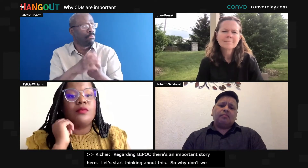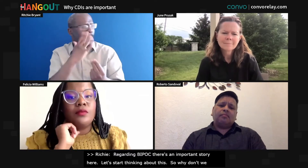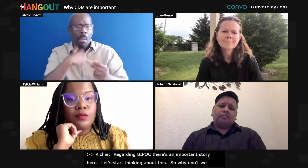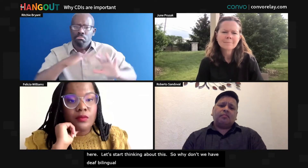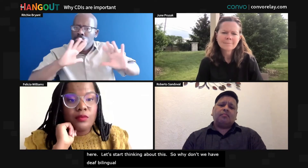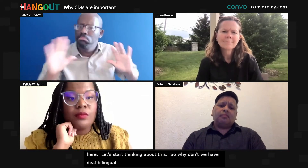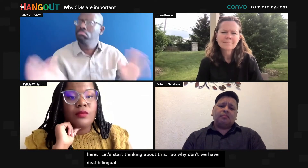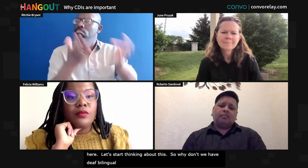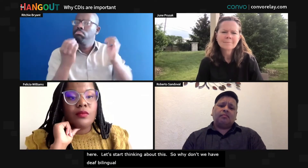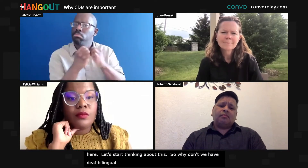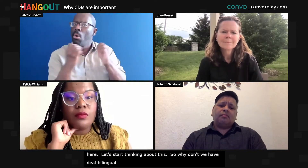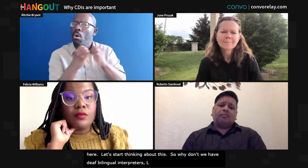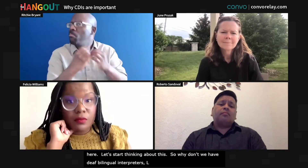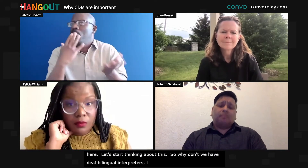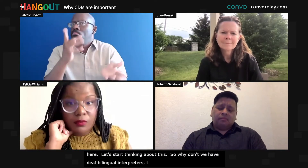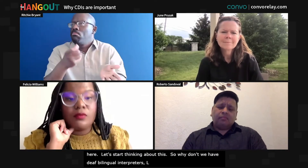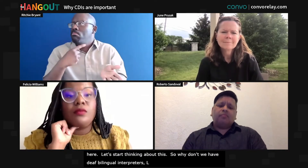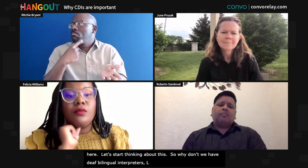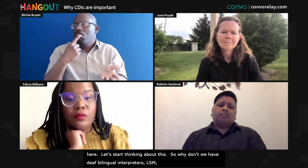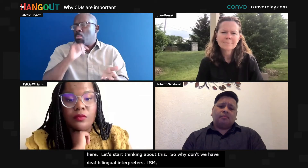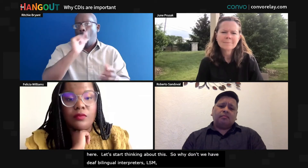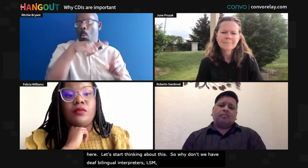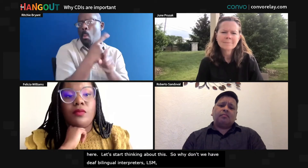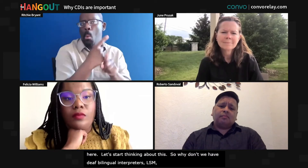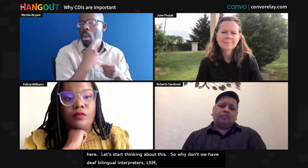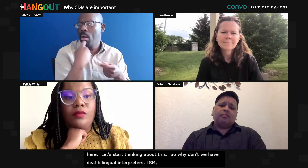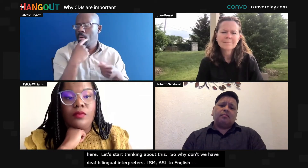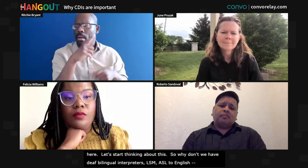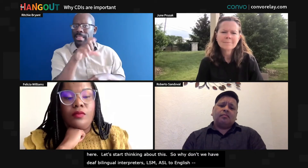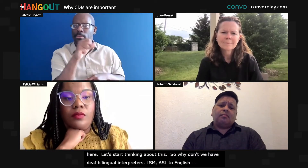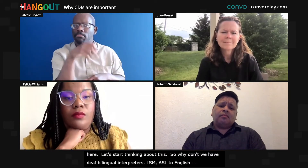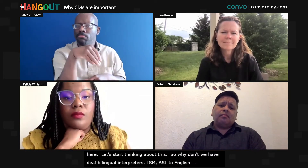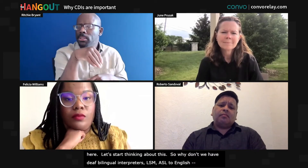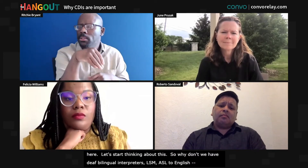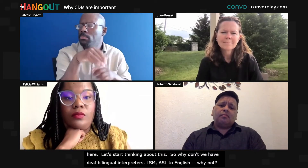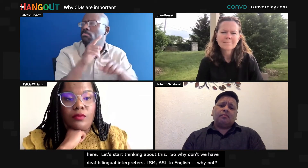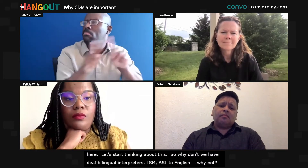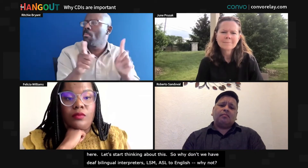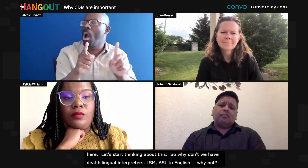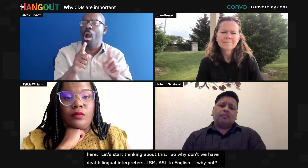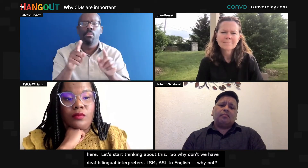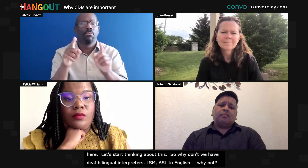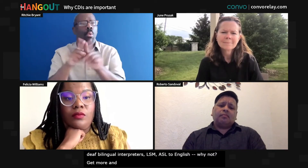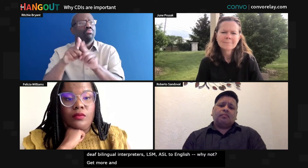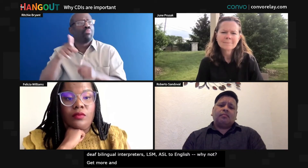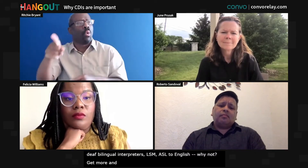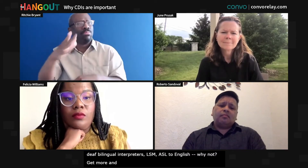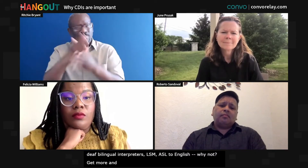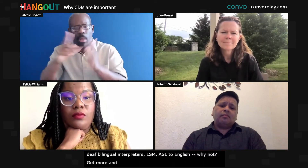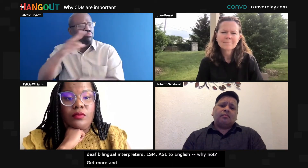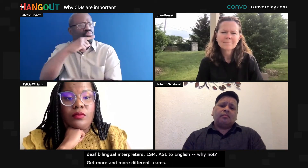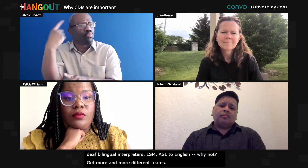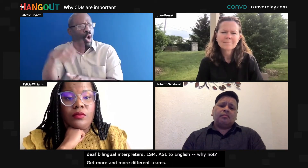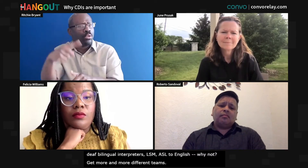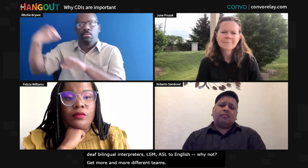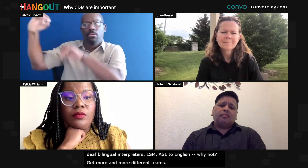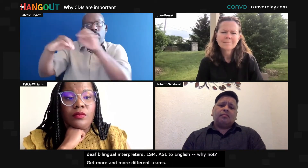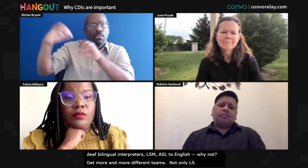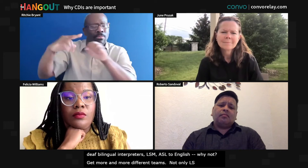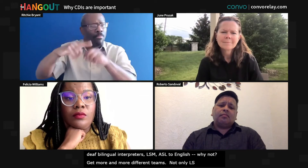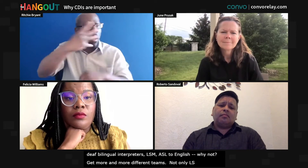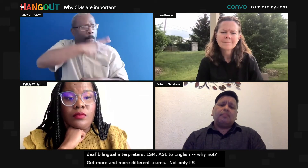LSM, ASL to English, why not? Get more and more different teams, not only LSM, but